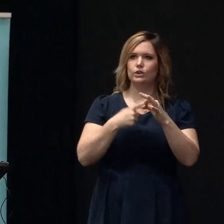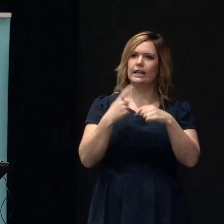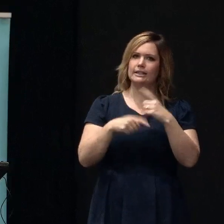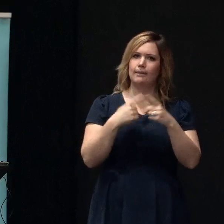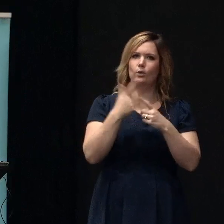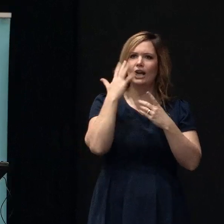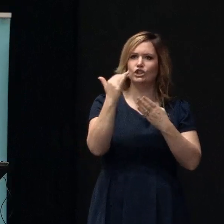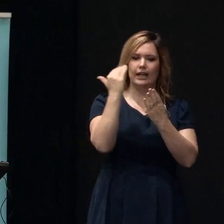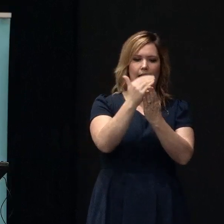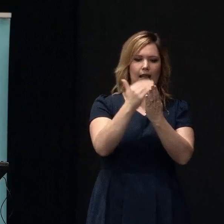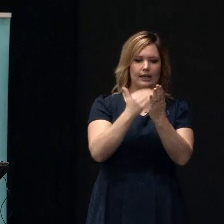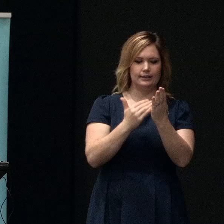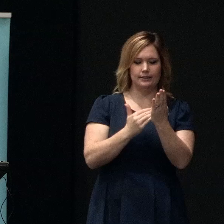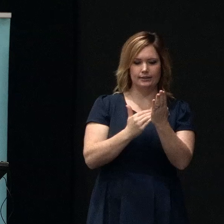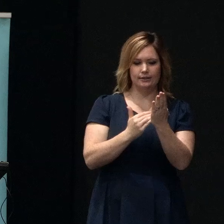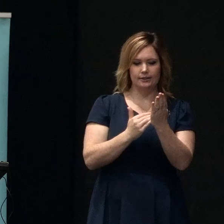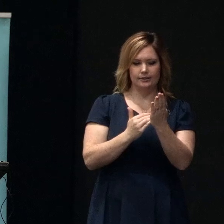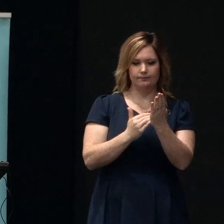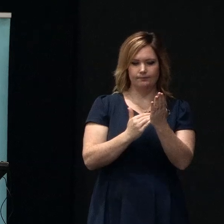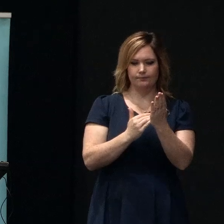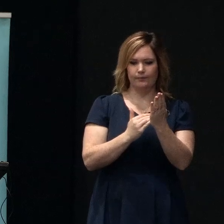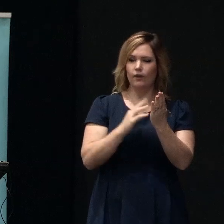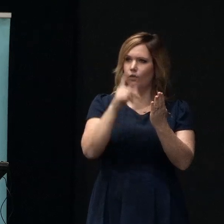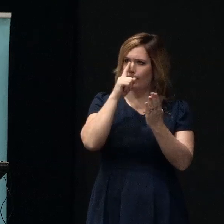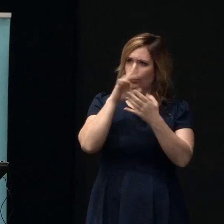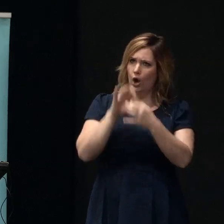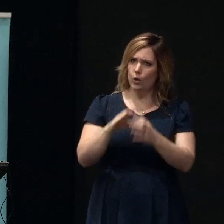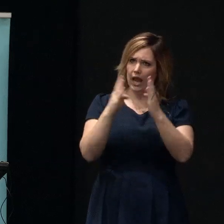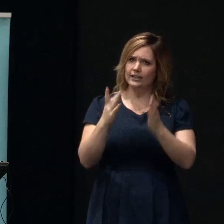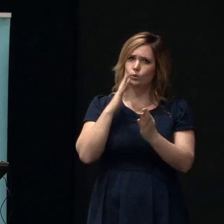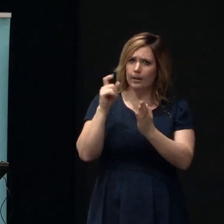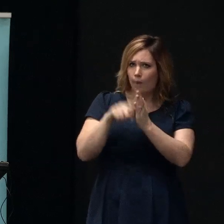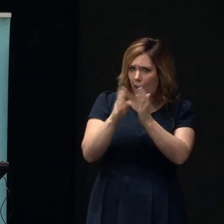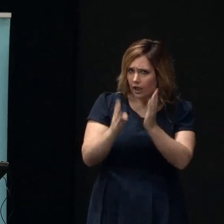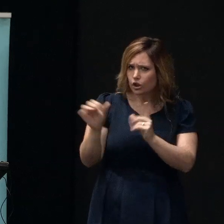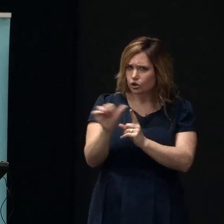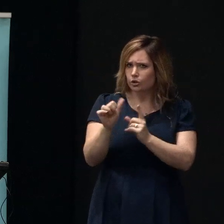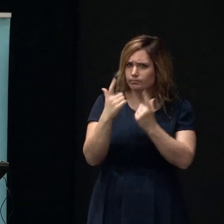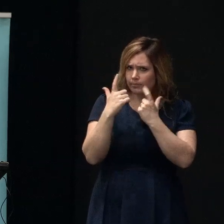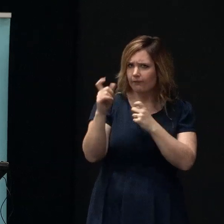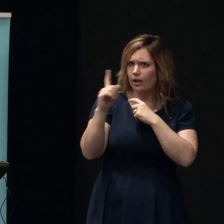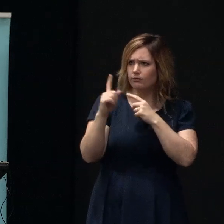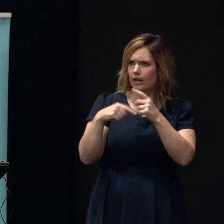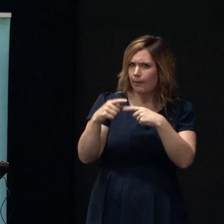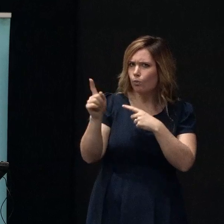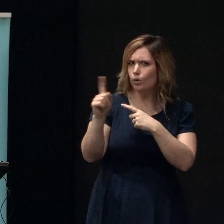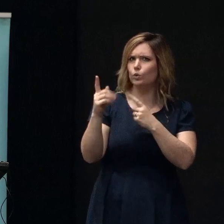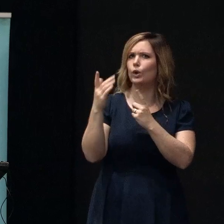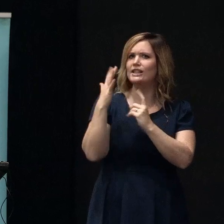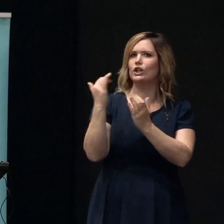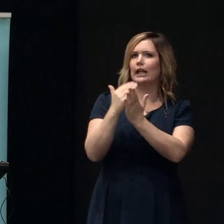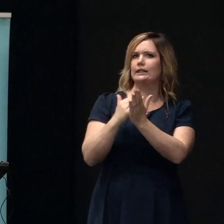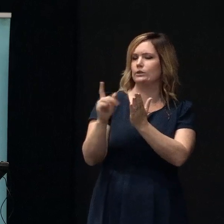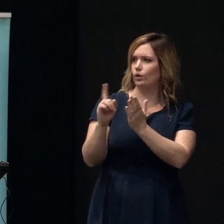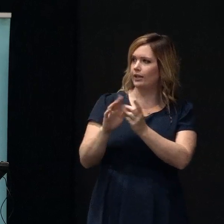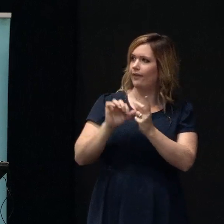checklist for things for property owners when buying a house. So I'm going to ask Mark to talk through that and then the second question I'll